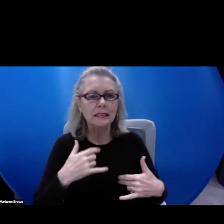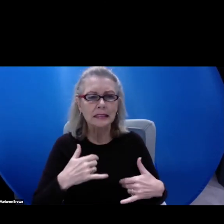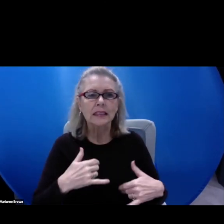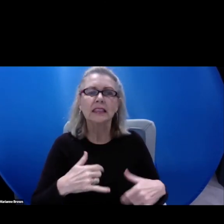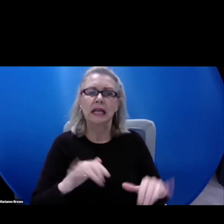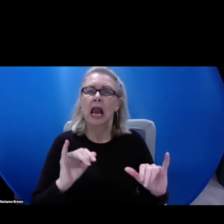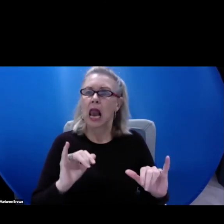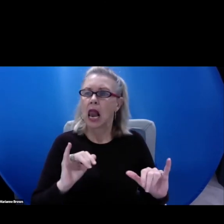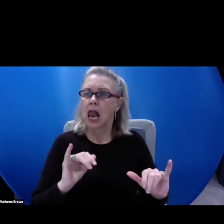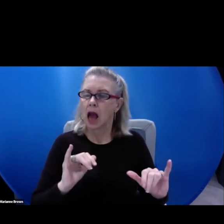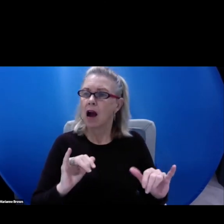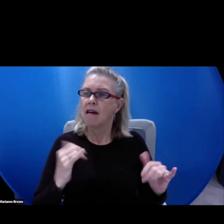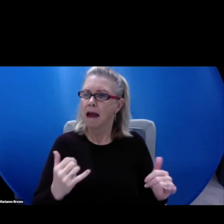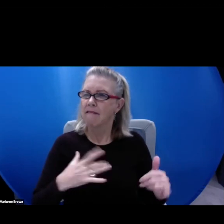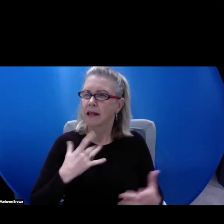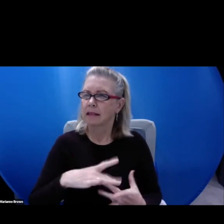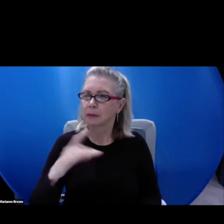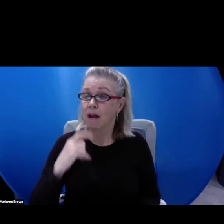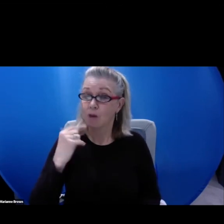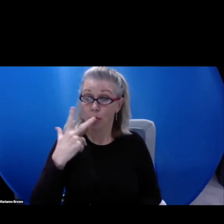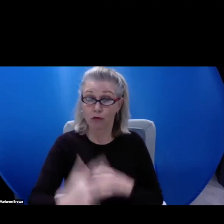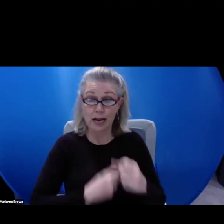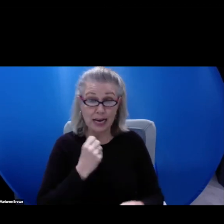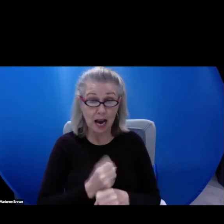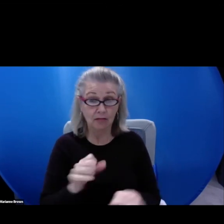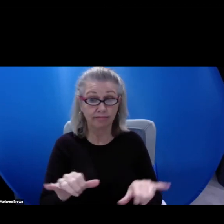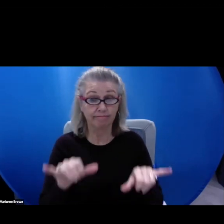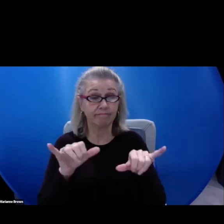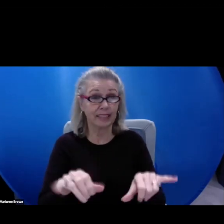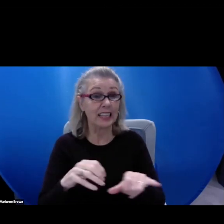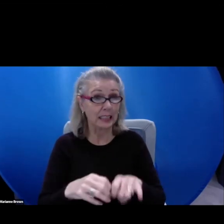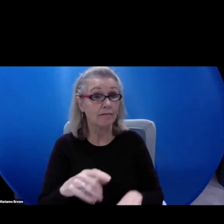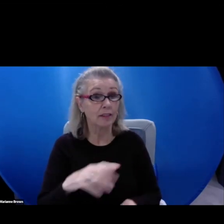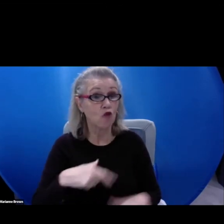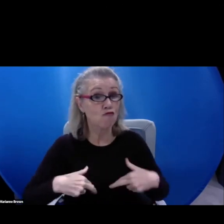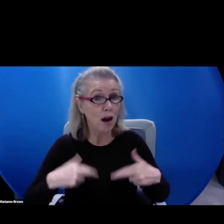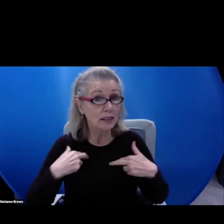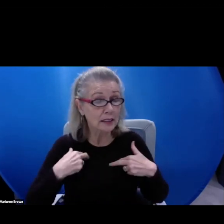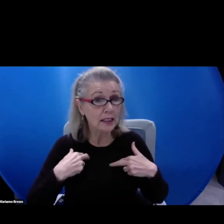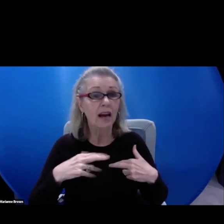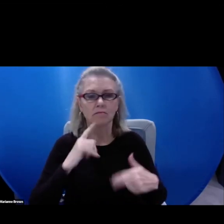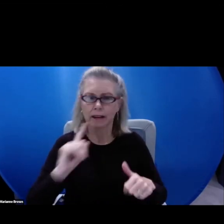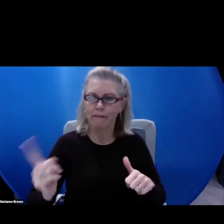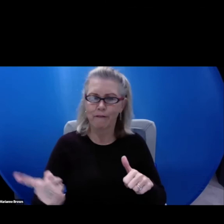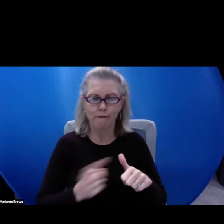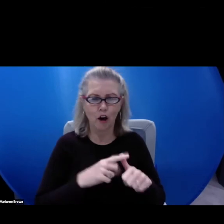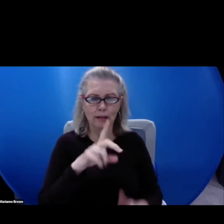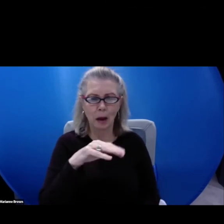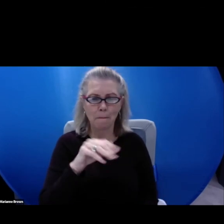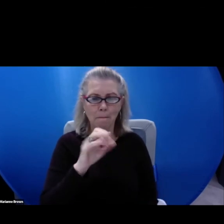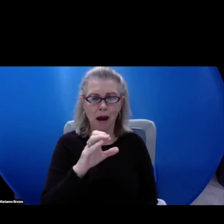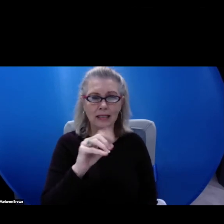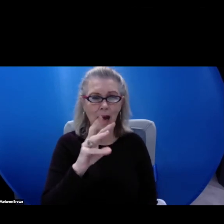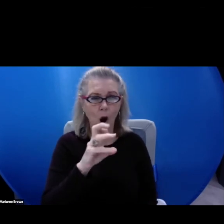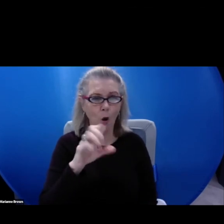years. The MacDowell colony was the first artist colony in the United States to be founded in